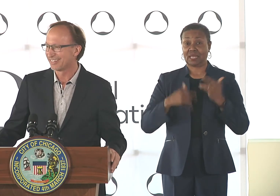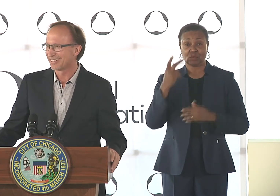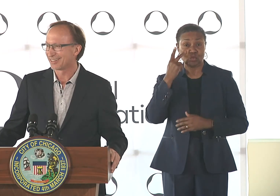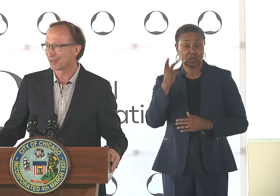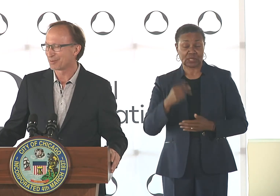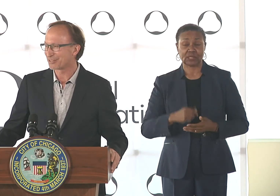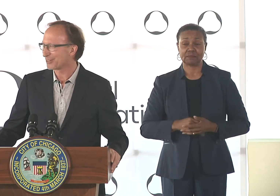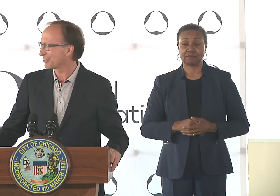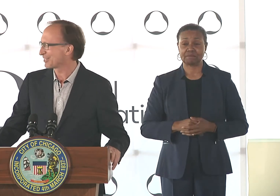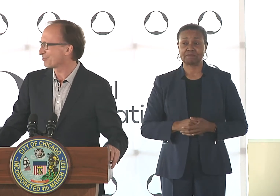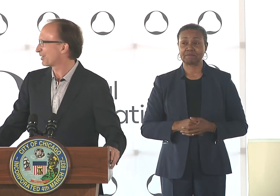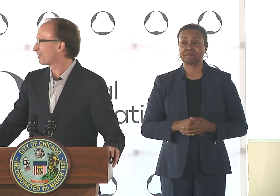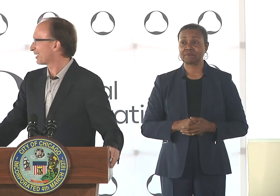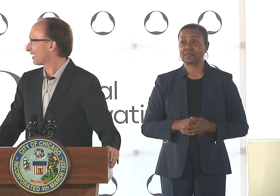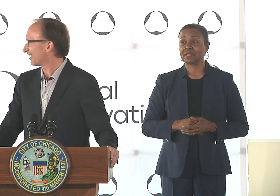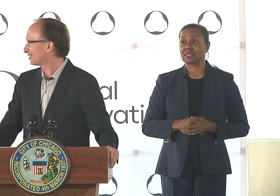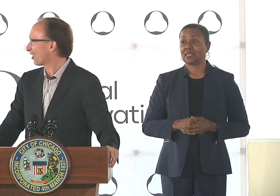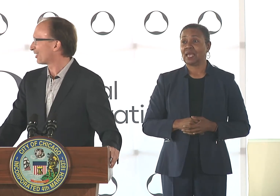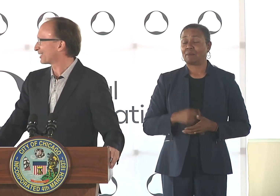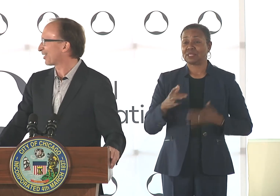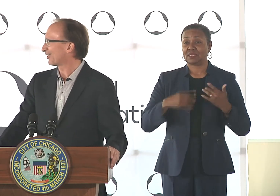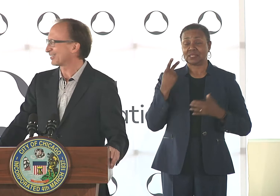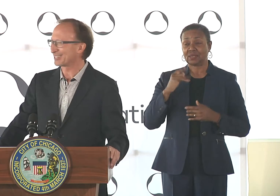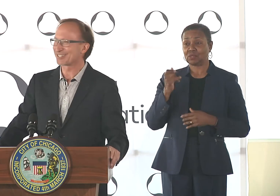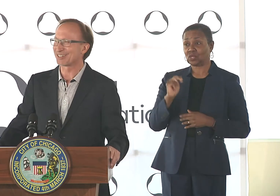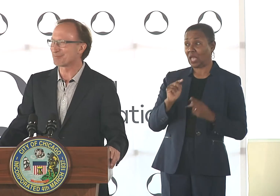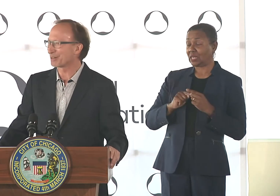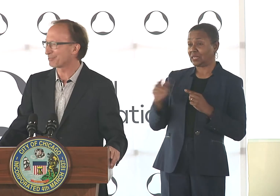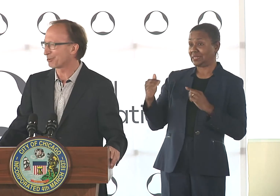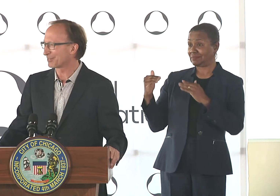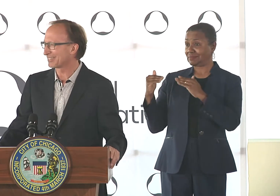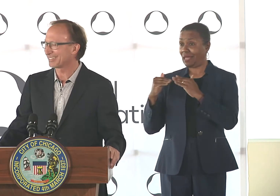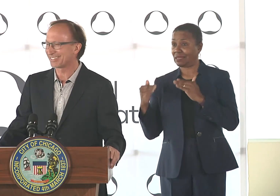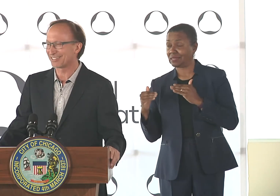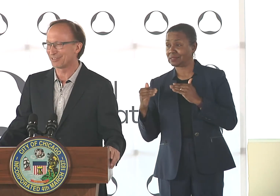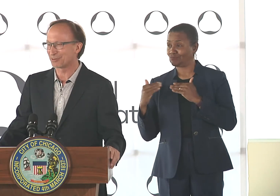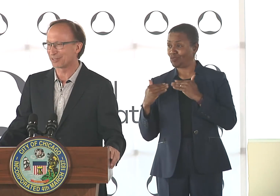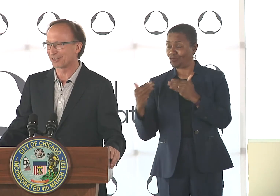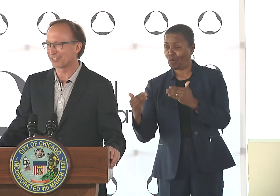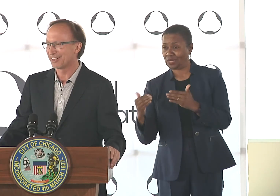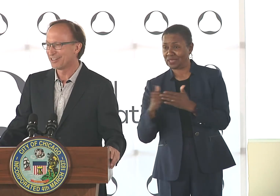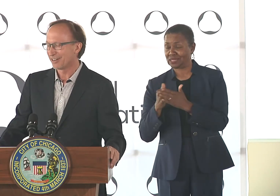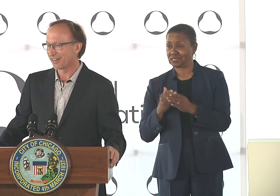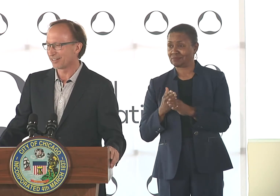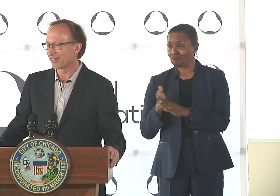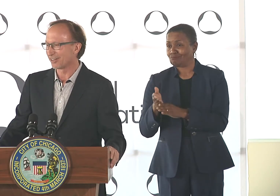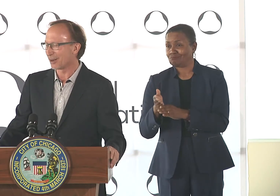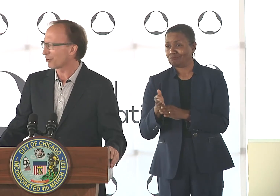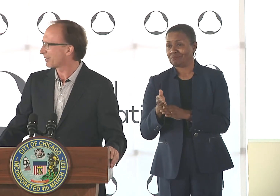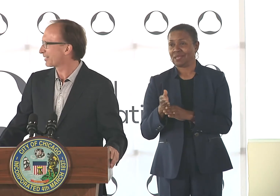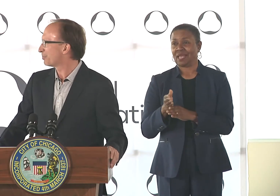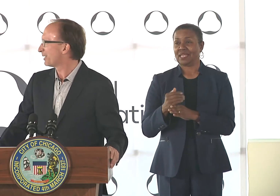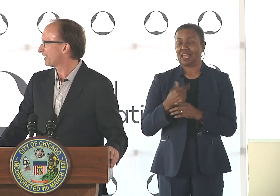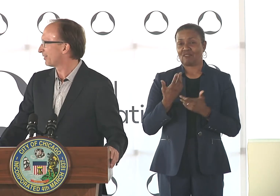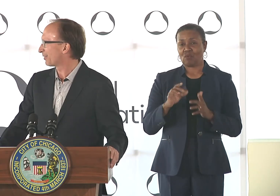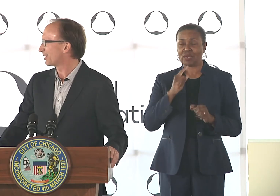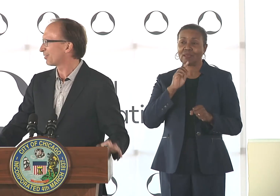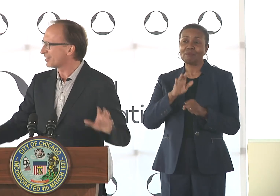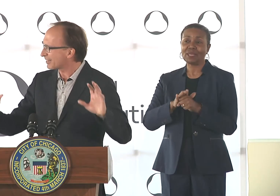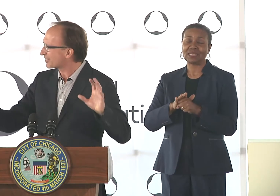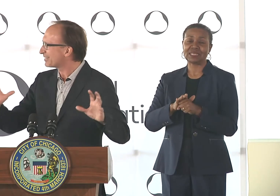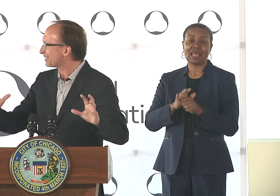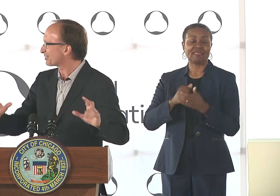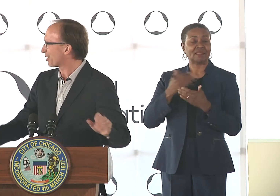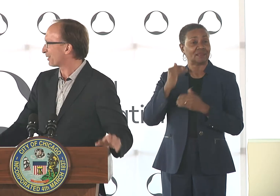see. I'm excited to see what John and colleagues bring forward in this regard. And I've already committed that